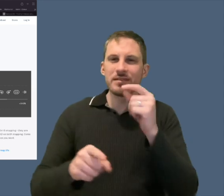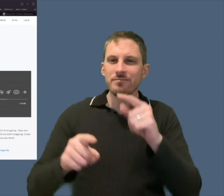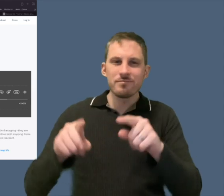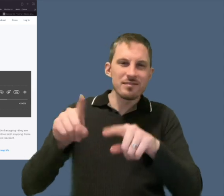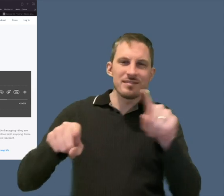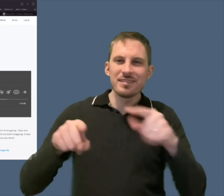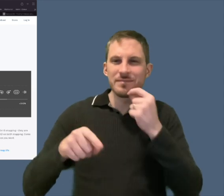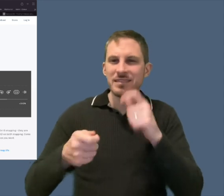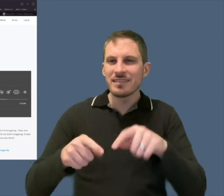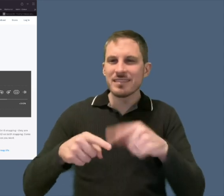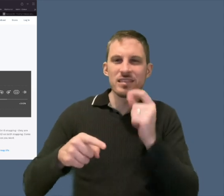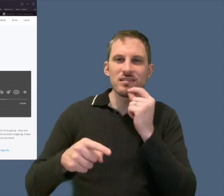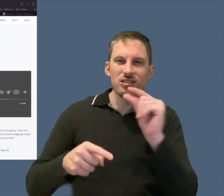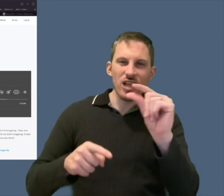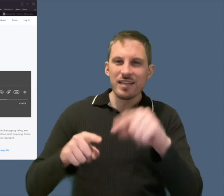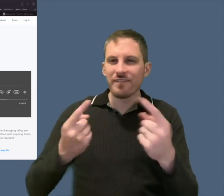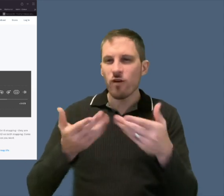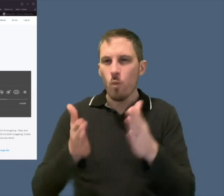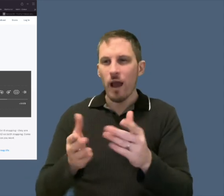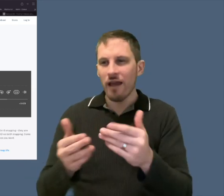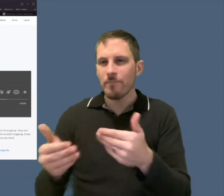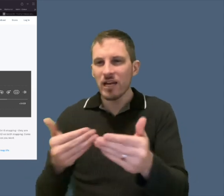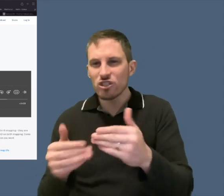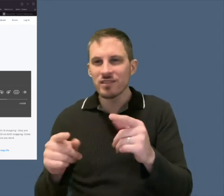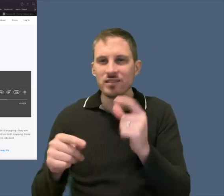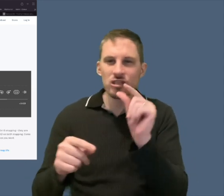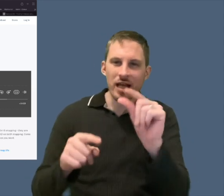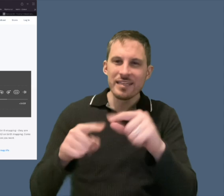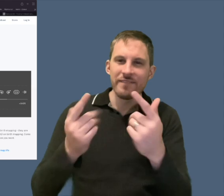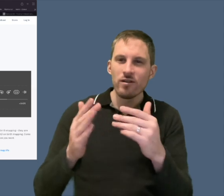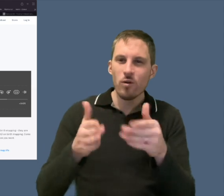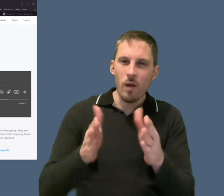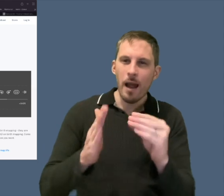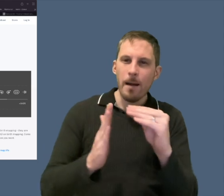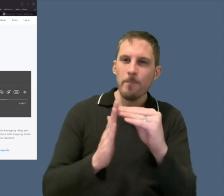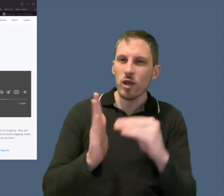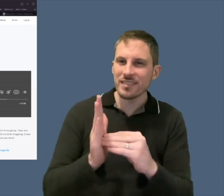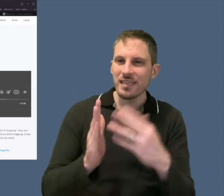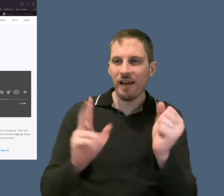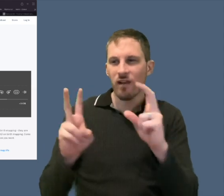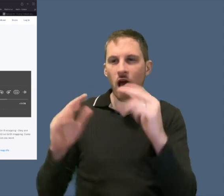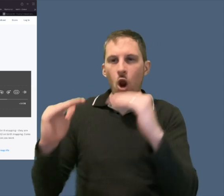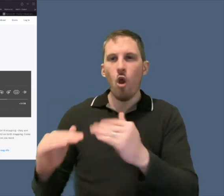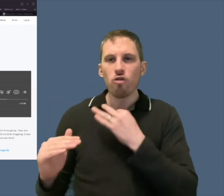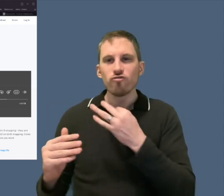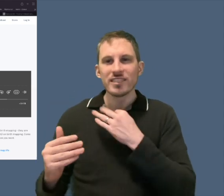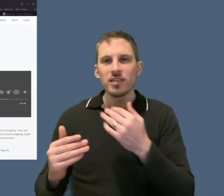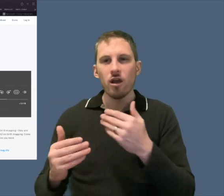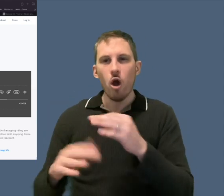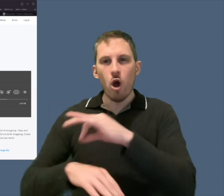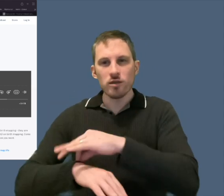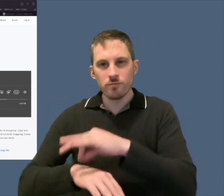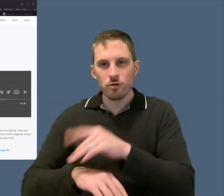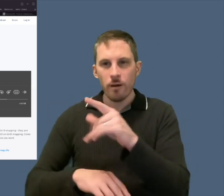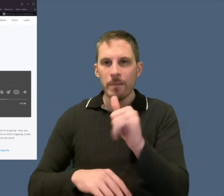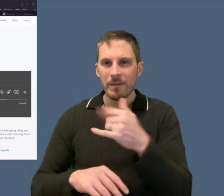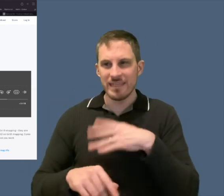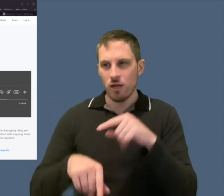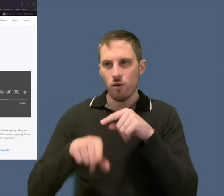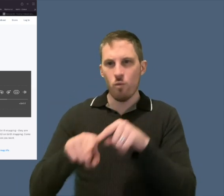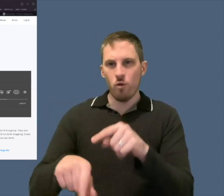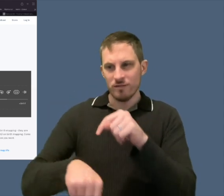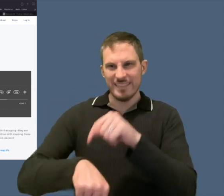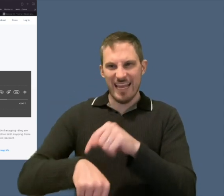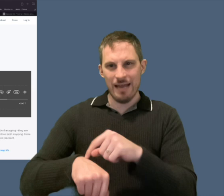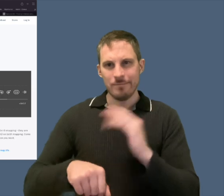doing things, a slightly different policy. So you've got your low-risk hospitals that might have to work within tighter